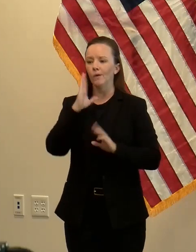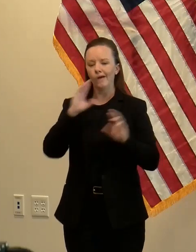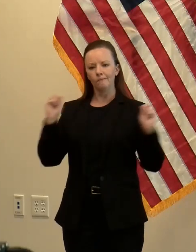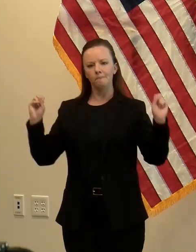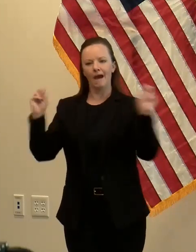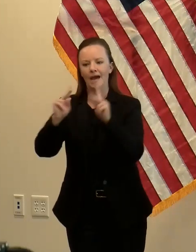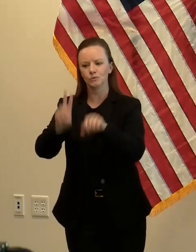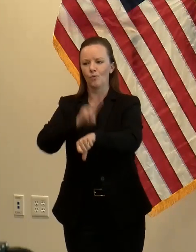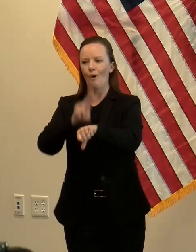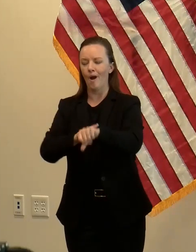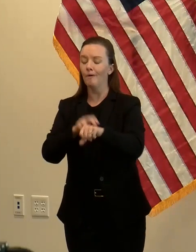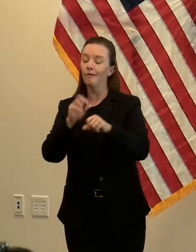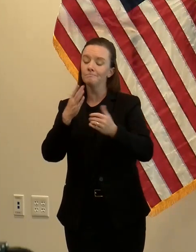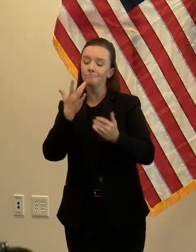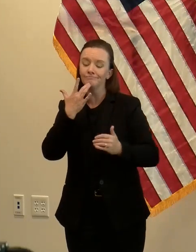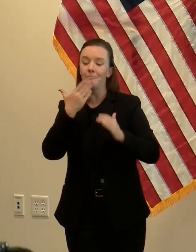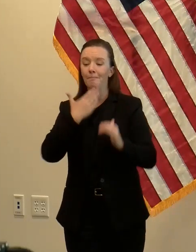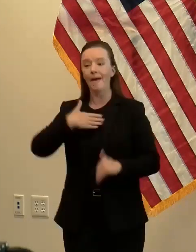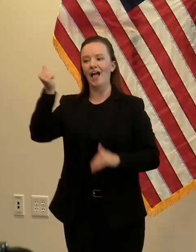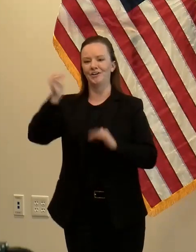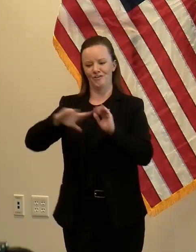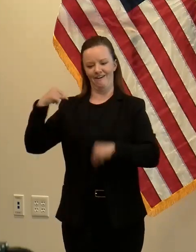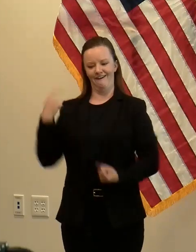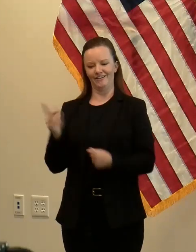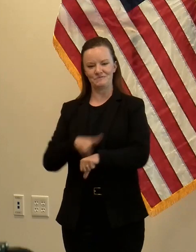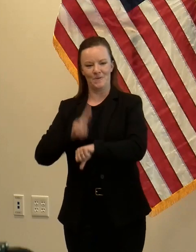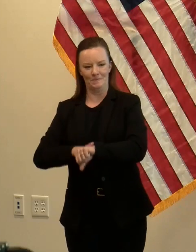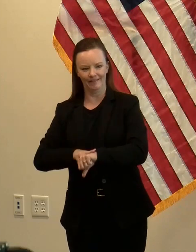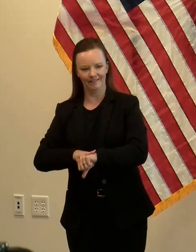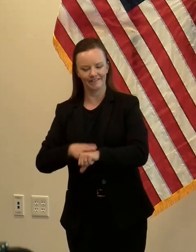or better than normal. But this